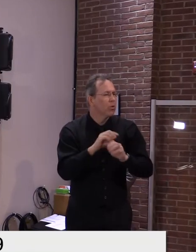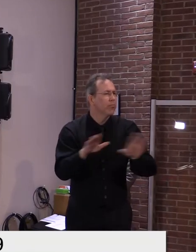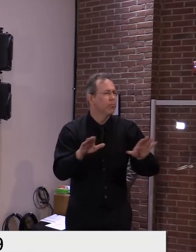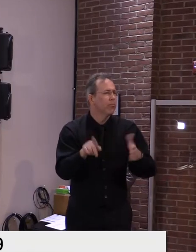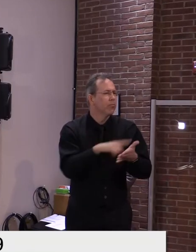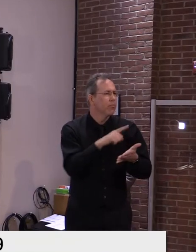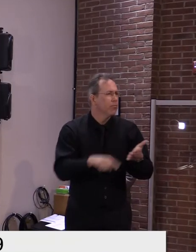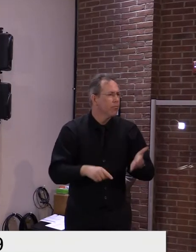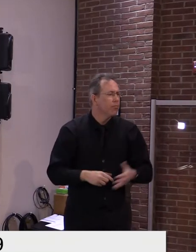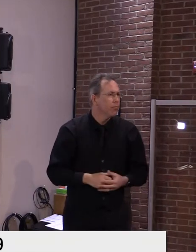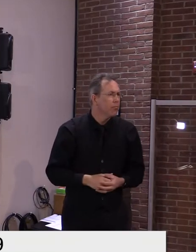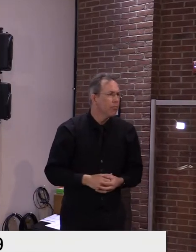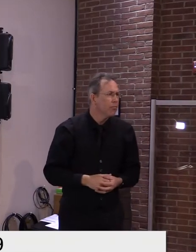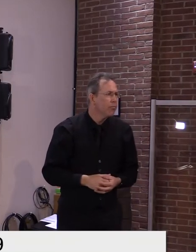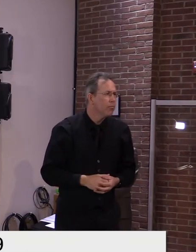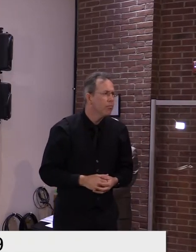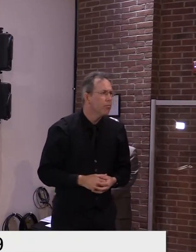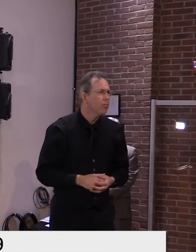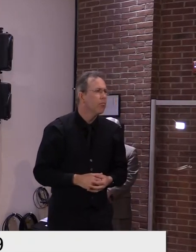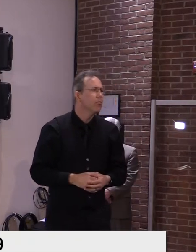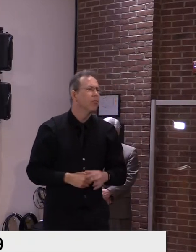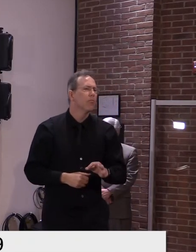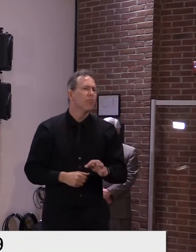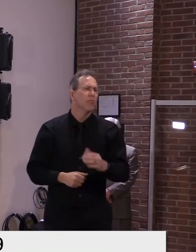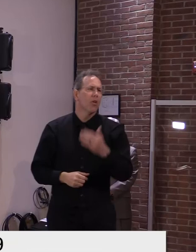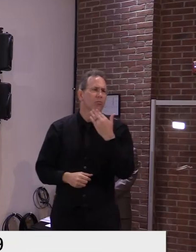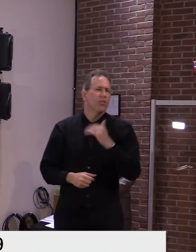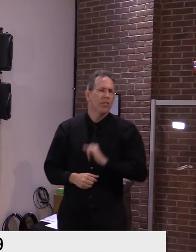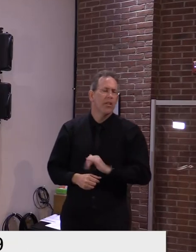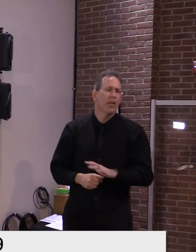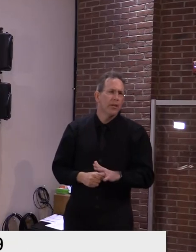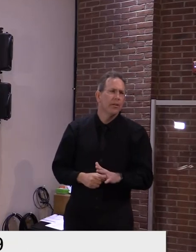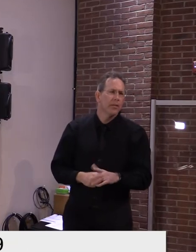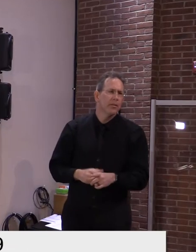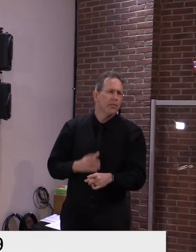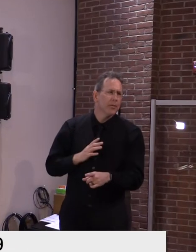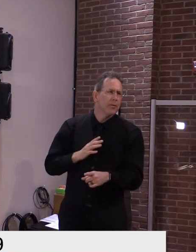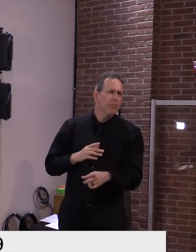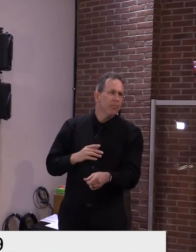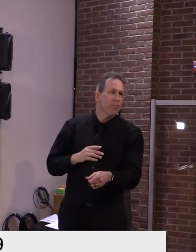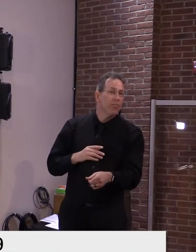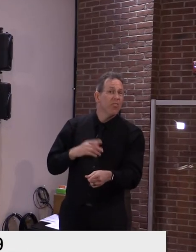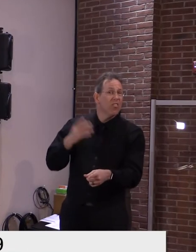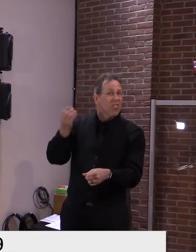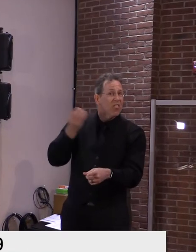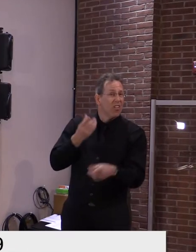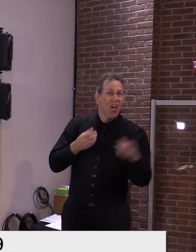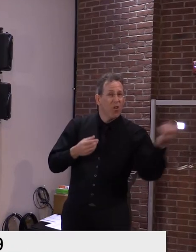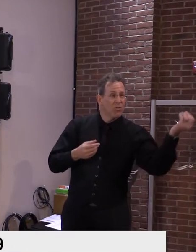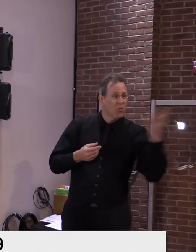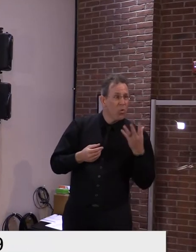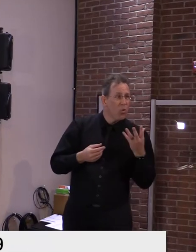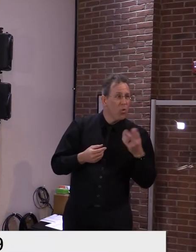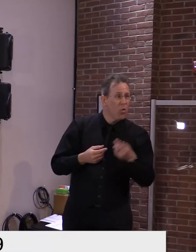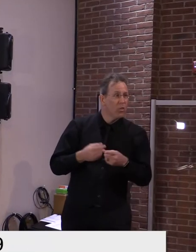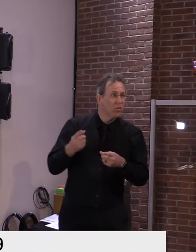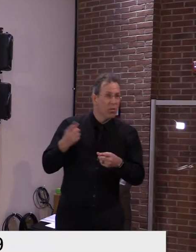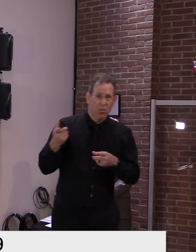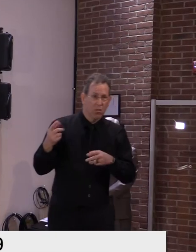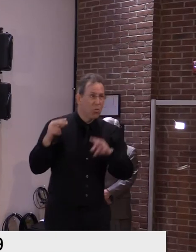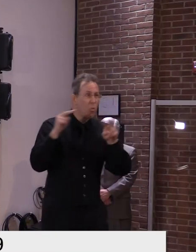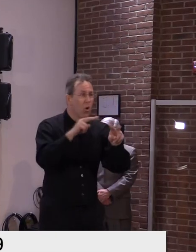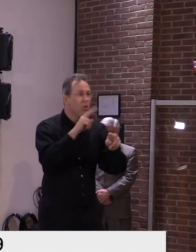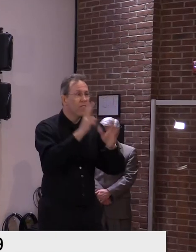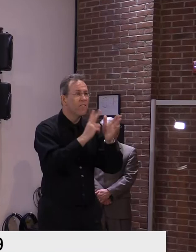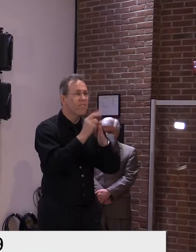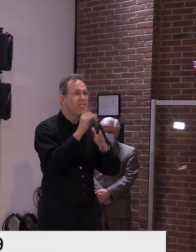No, I appreciate that, but I guess I was told that you were not interested in watching the video to see if the girl,